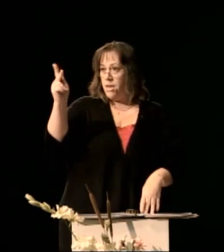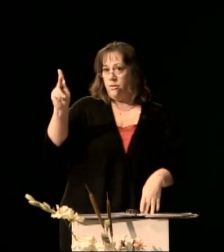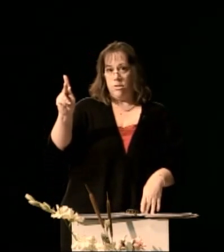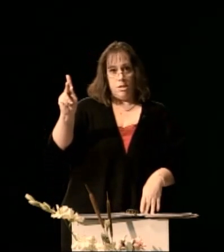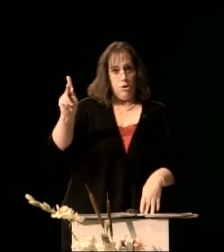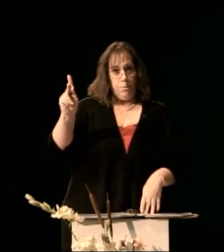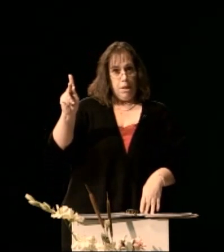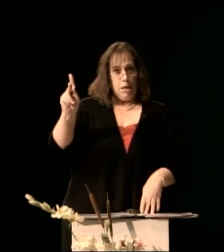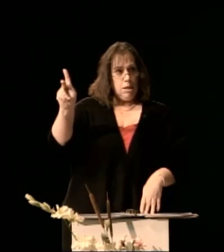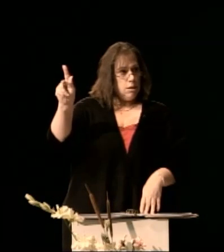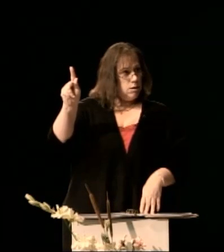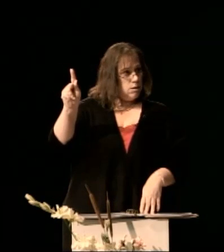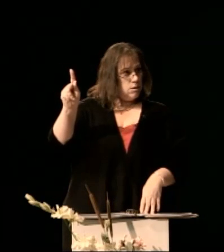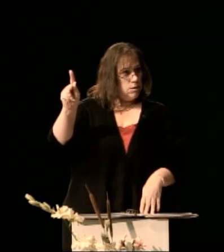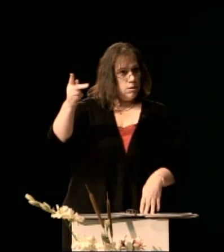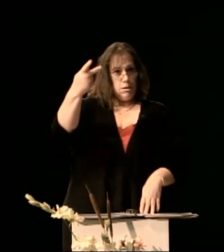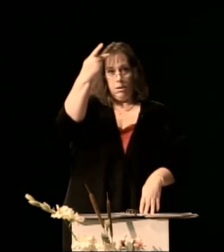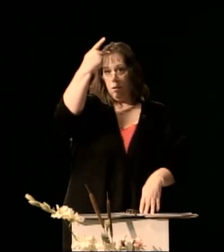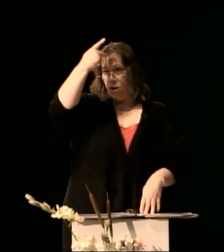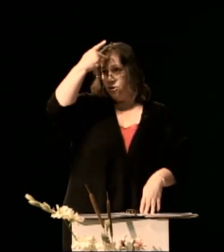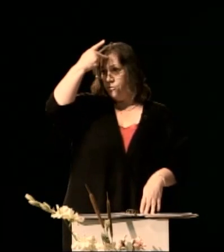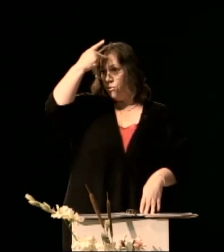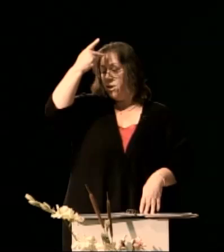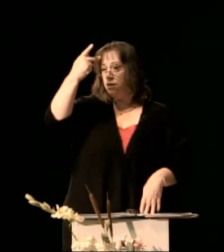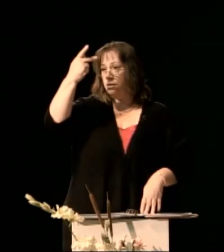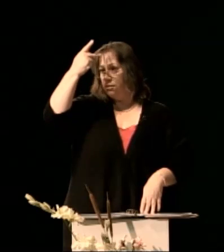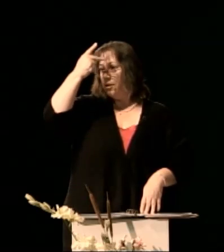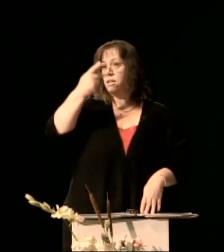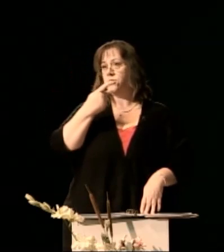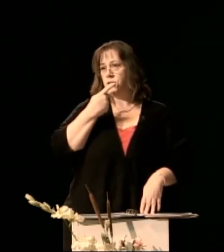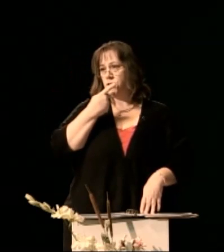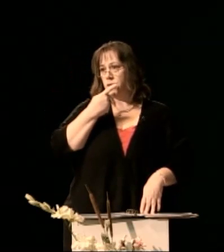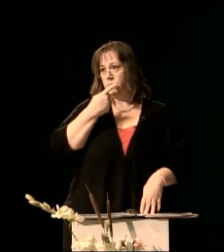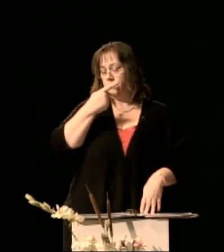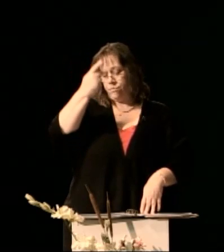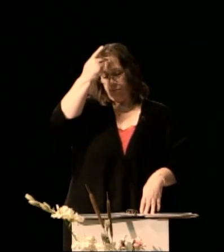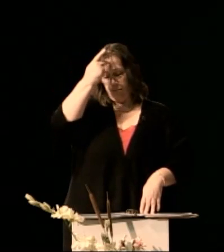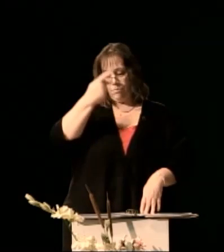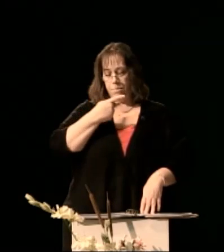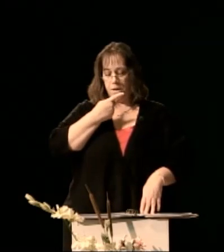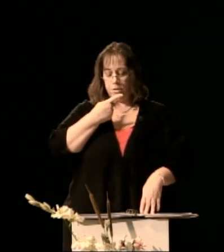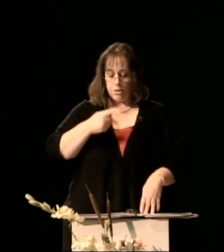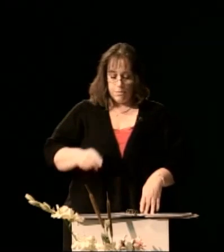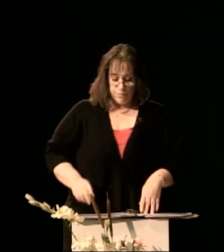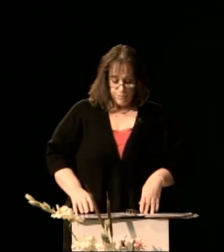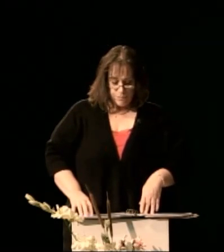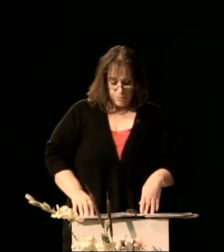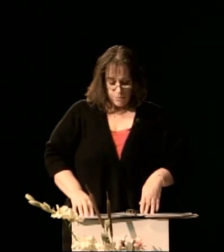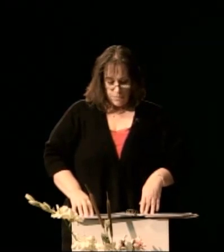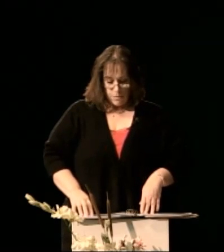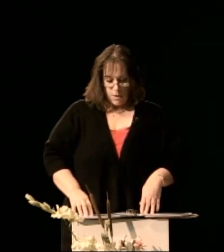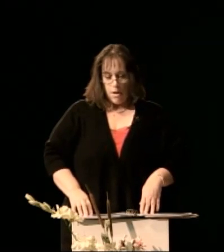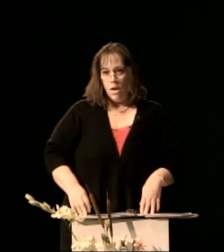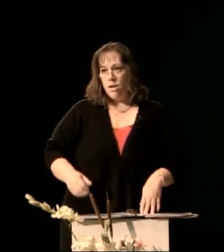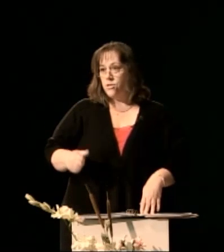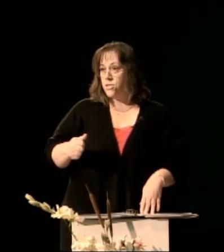Parents are your P on your forehead and to your chin. Parents. Your